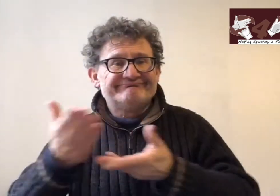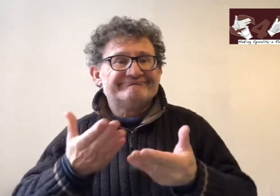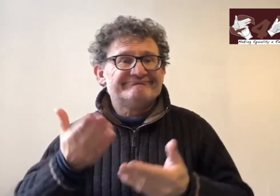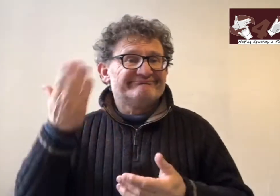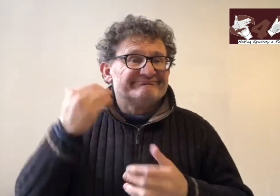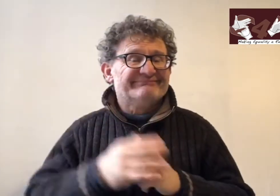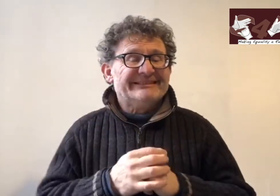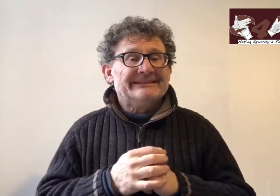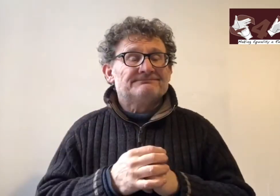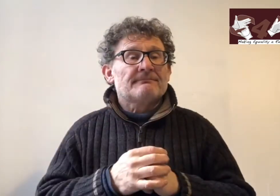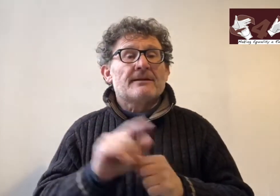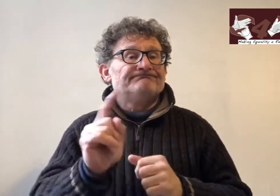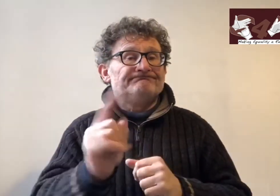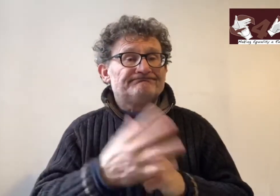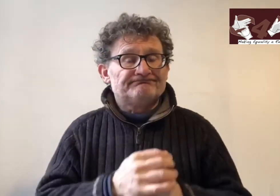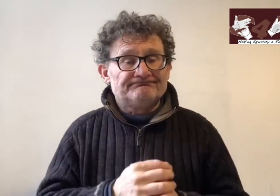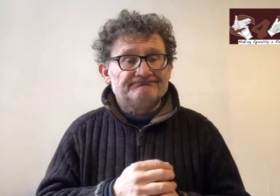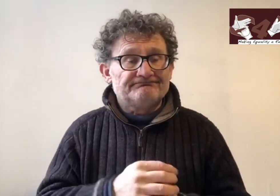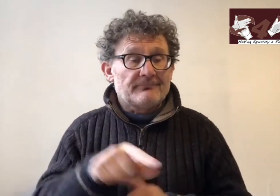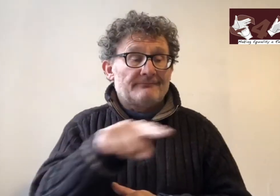conversations that I've had with other deaf people on this.